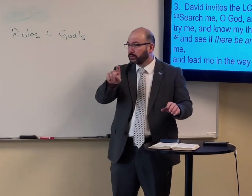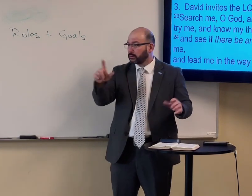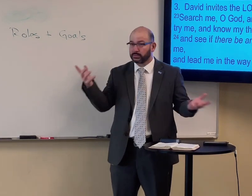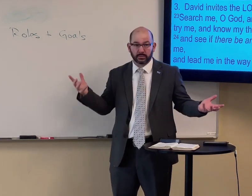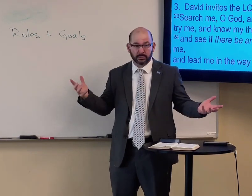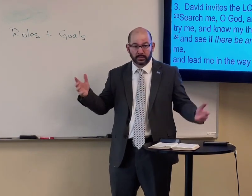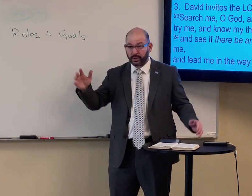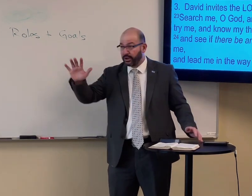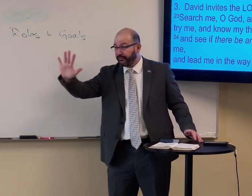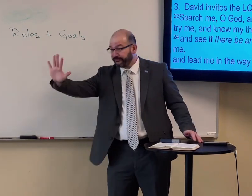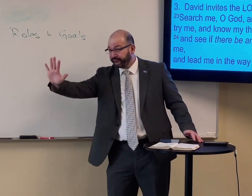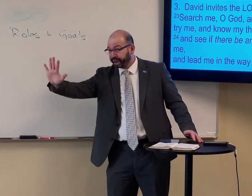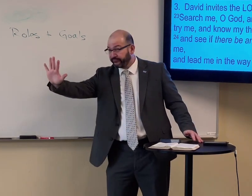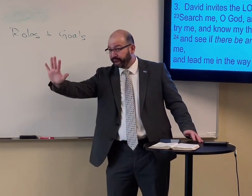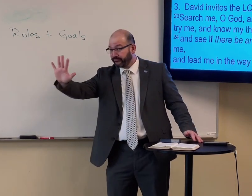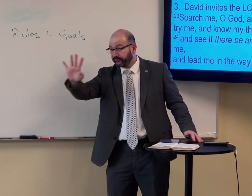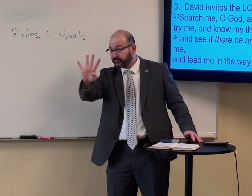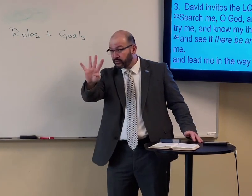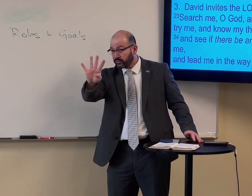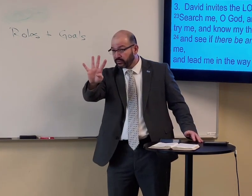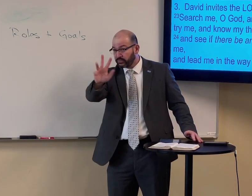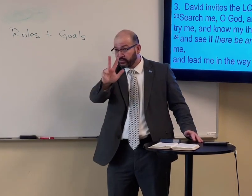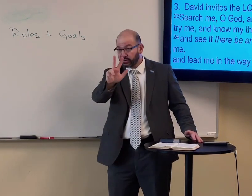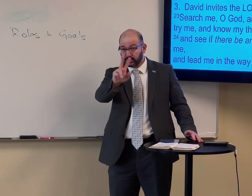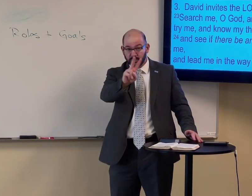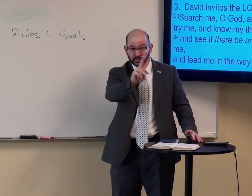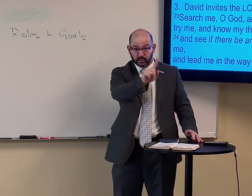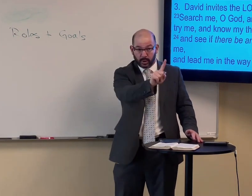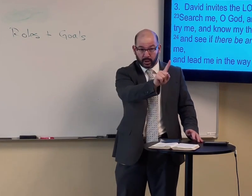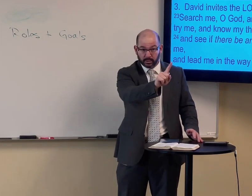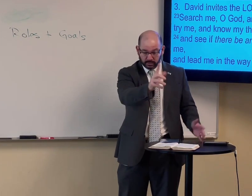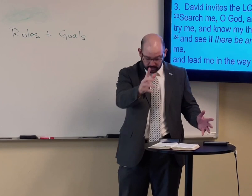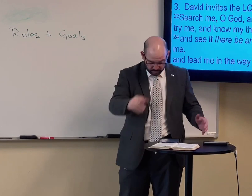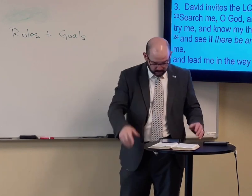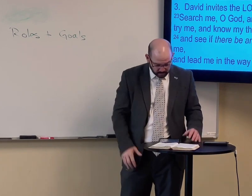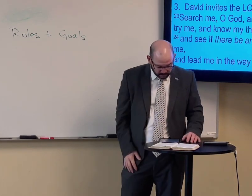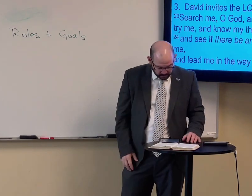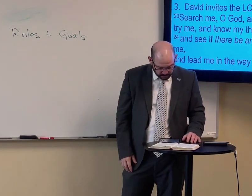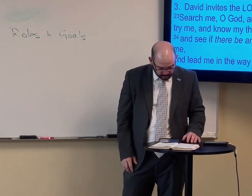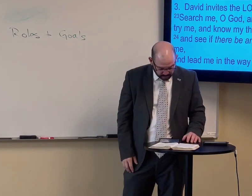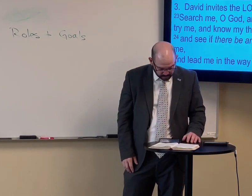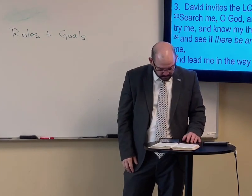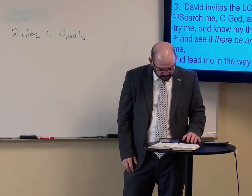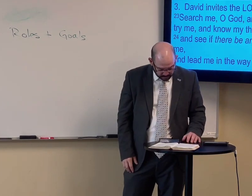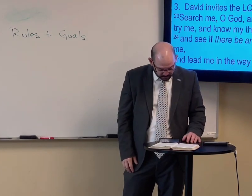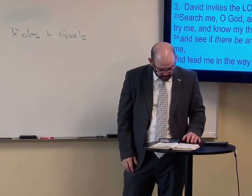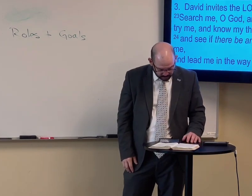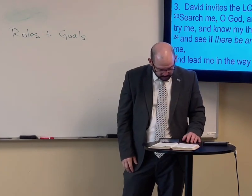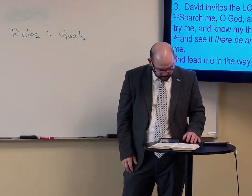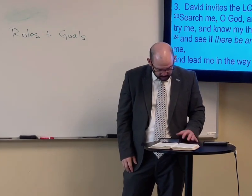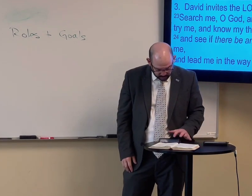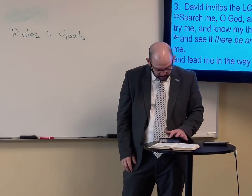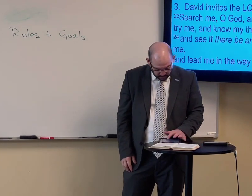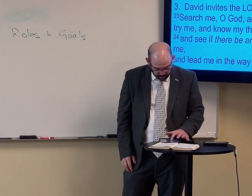How are you doing in that? 5, 4, 3, huh? How would you, what grade would you give yourself?